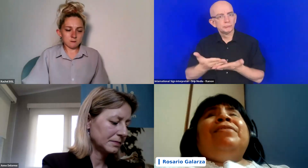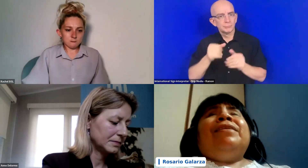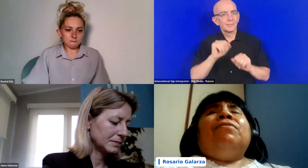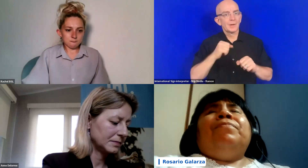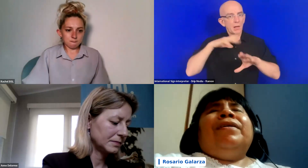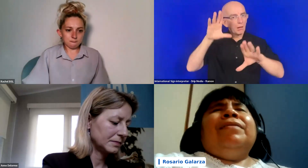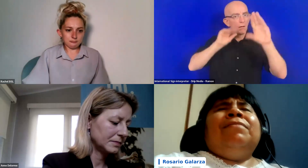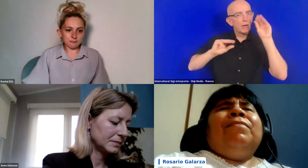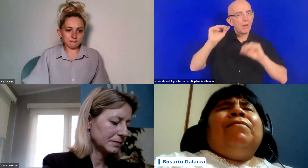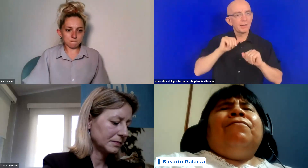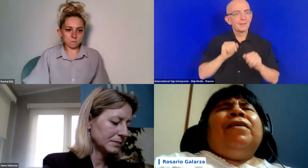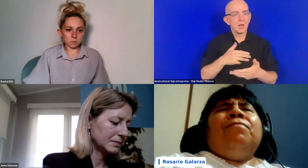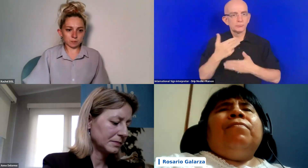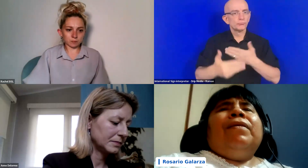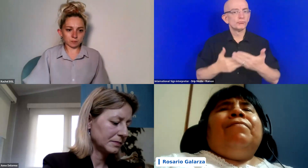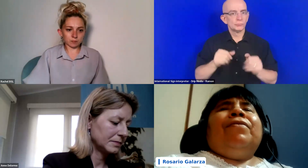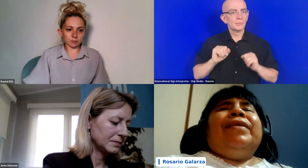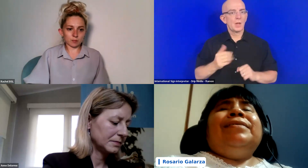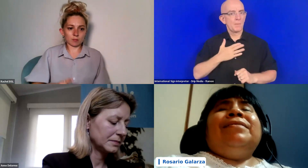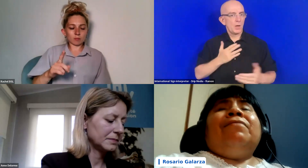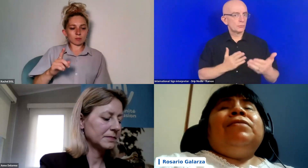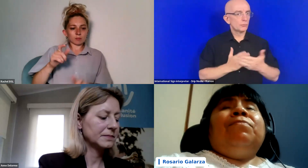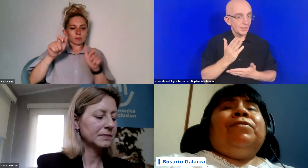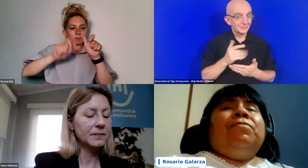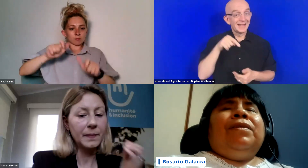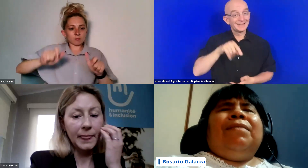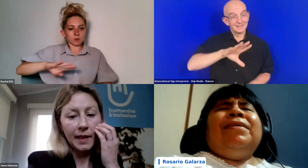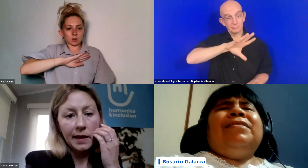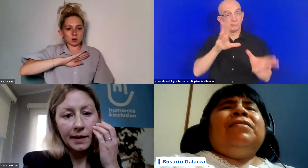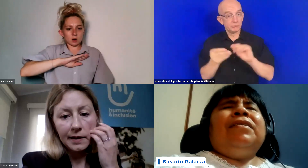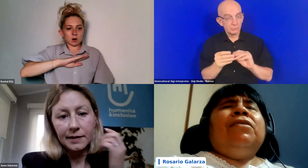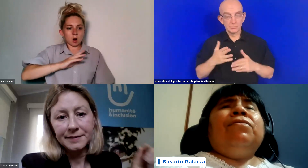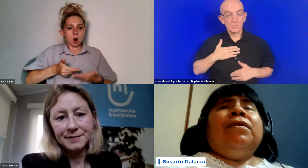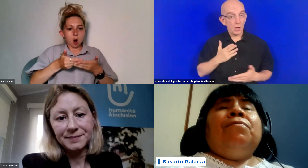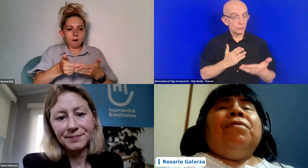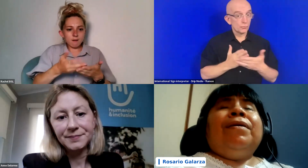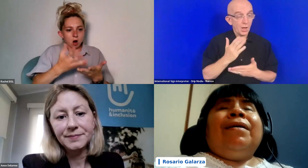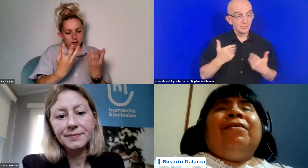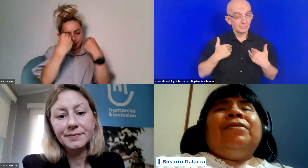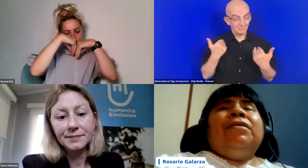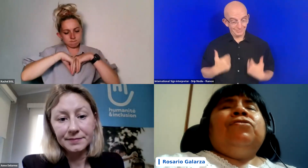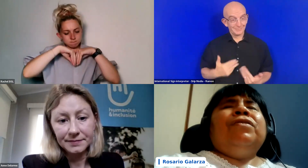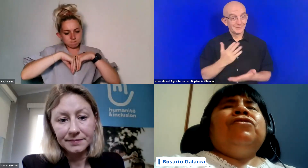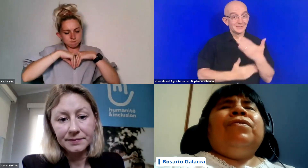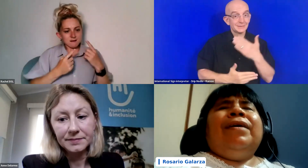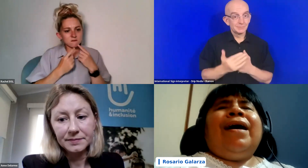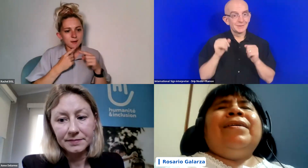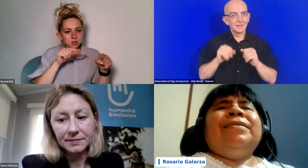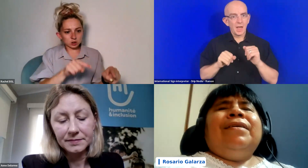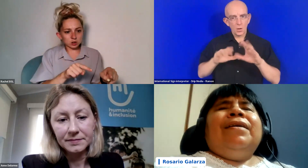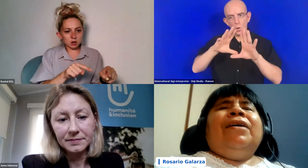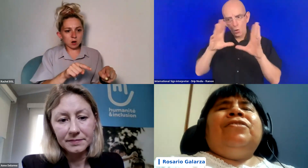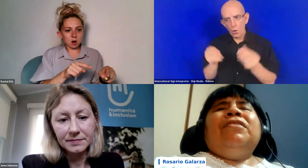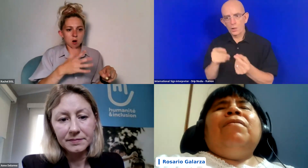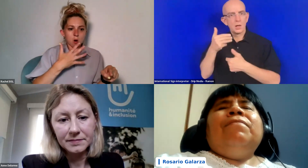offers a really comprehensive framework, recognizing the rights of persons with disabilities, including women and girls, to enjoy the